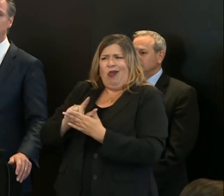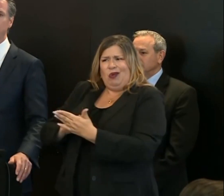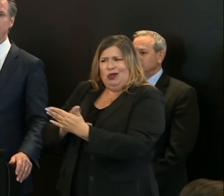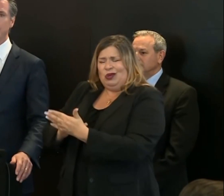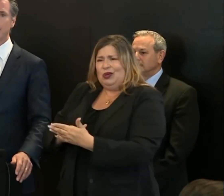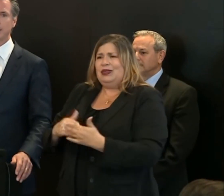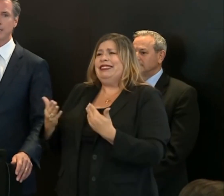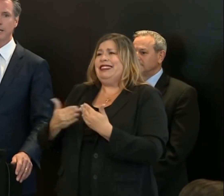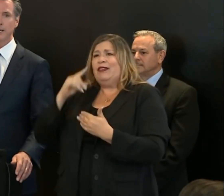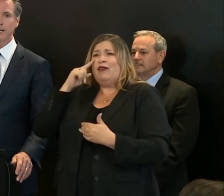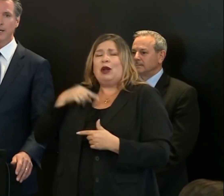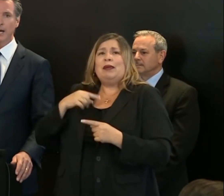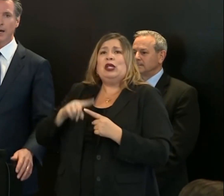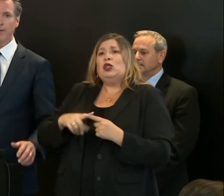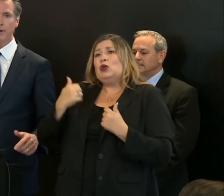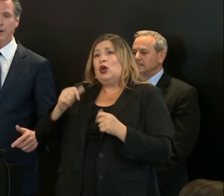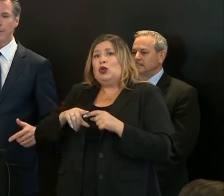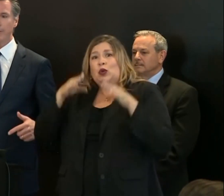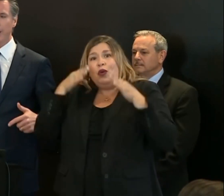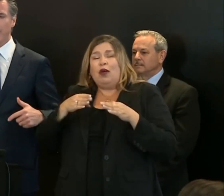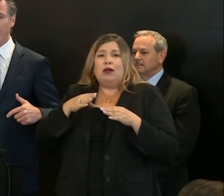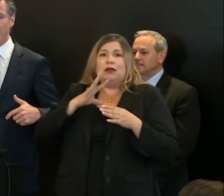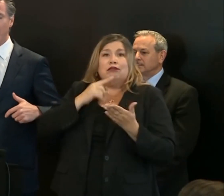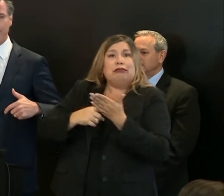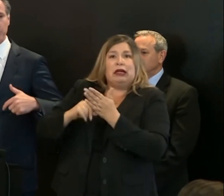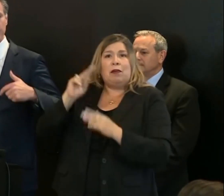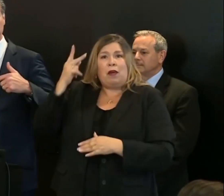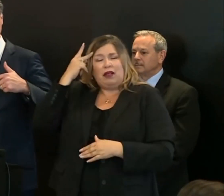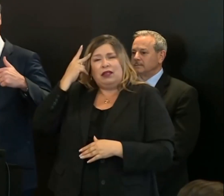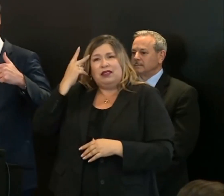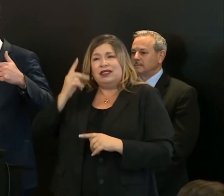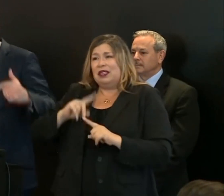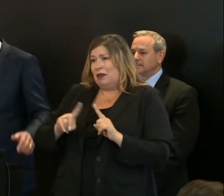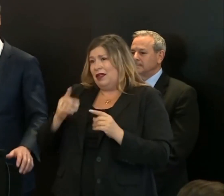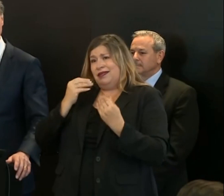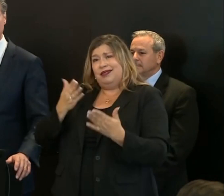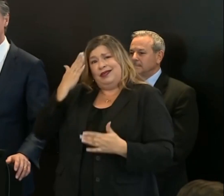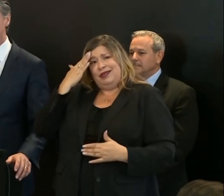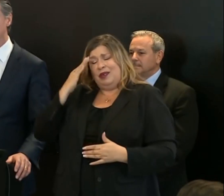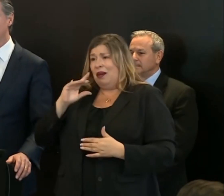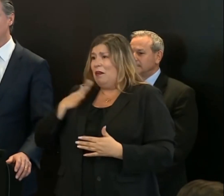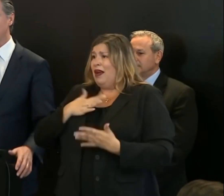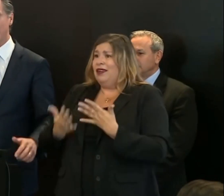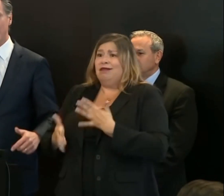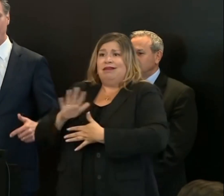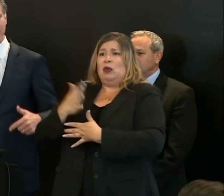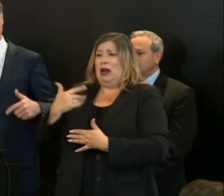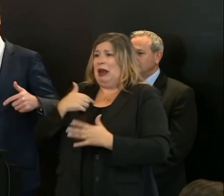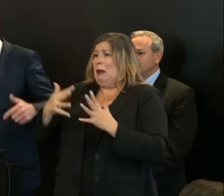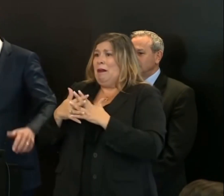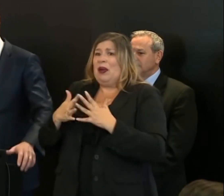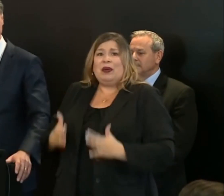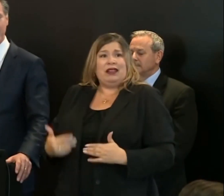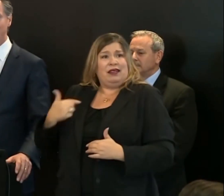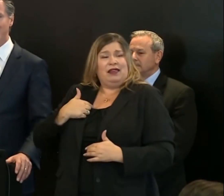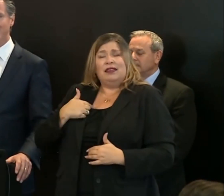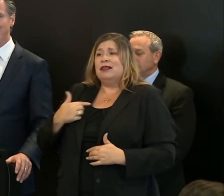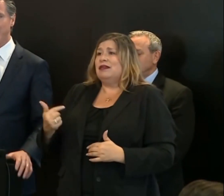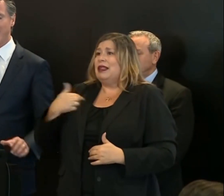daylight and politicize this. But first and foremost, I'm an American citizen. I'm a father of